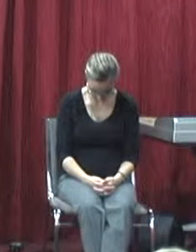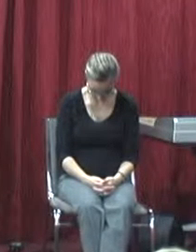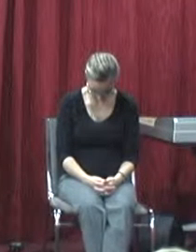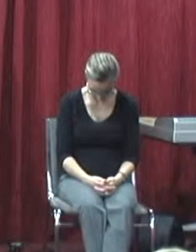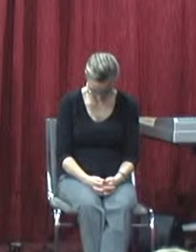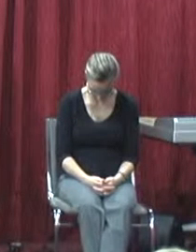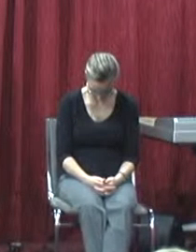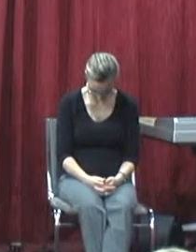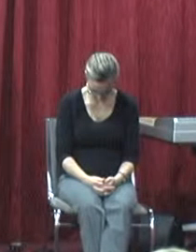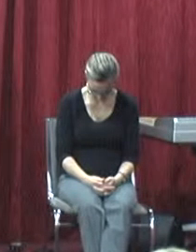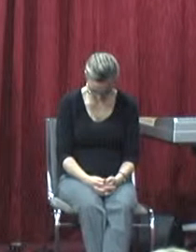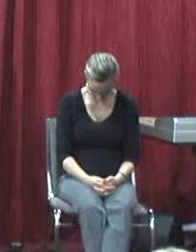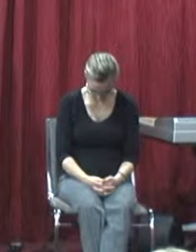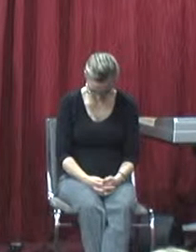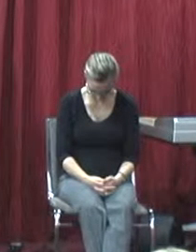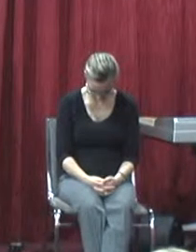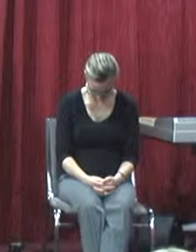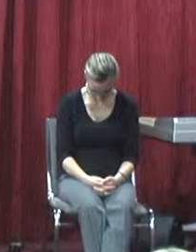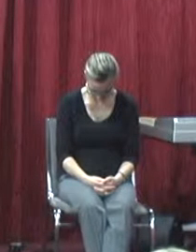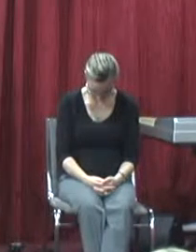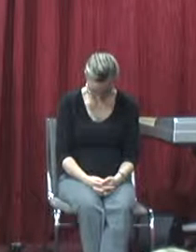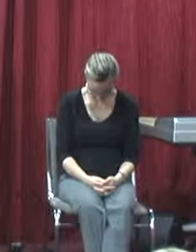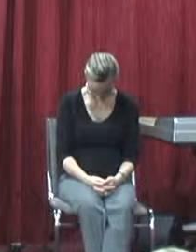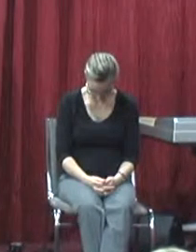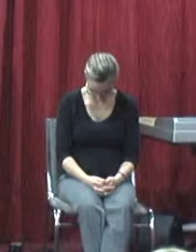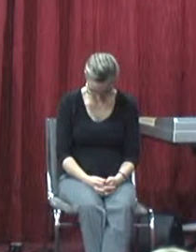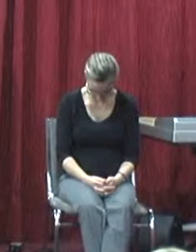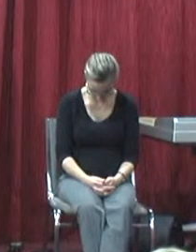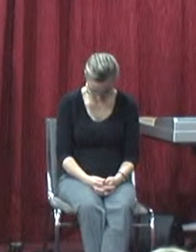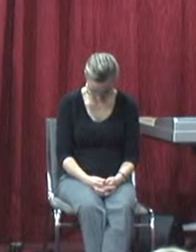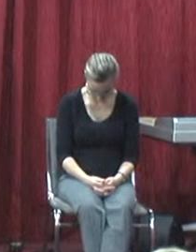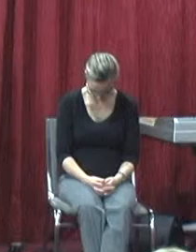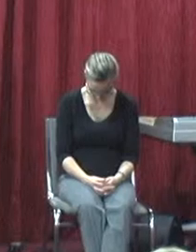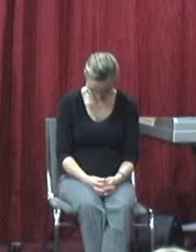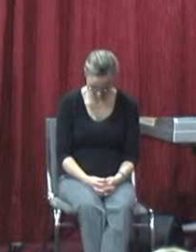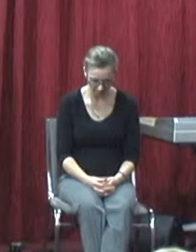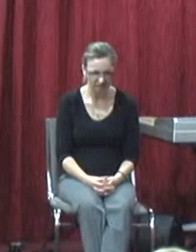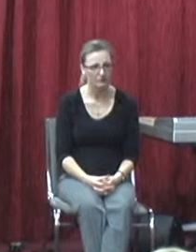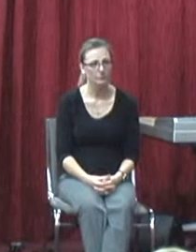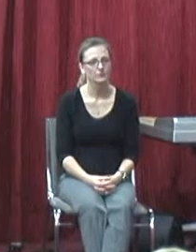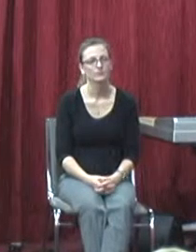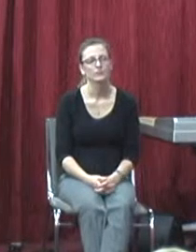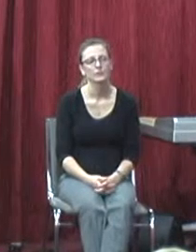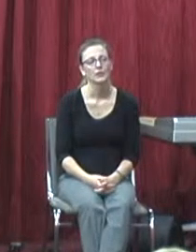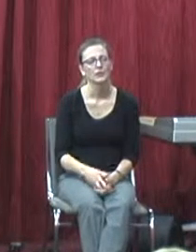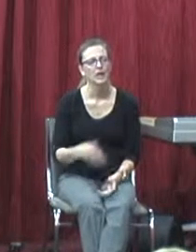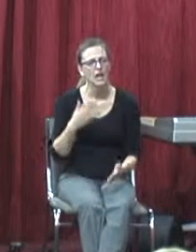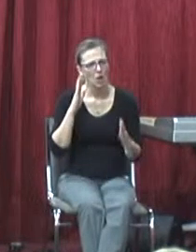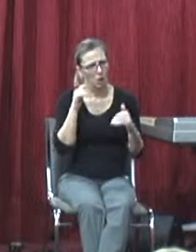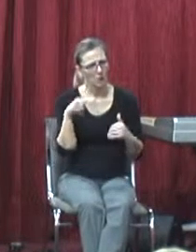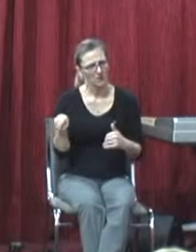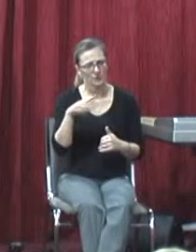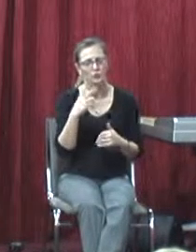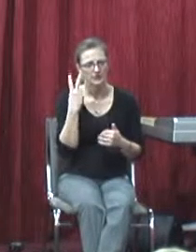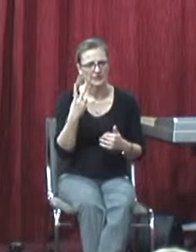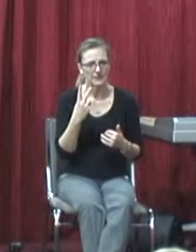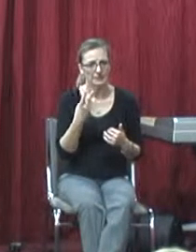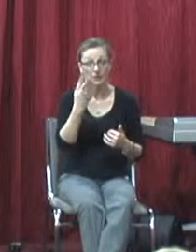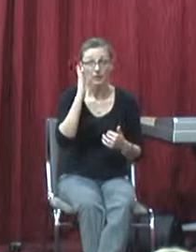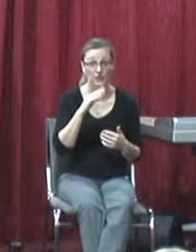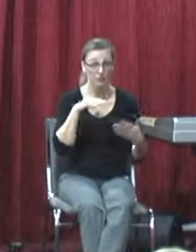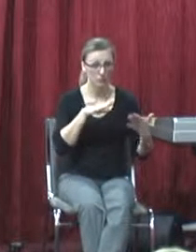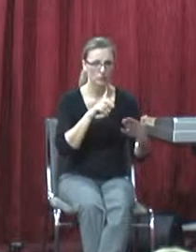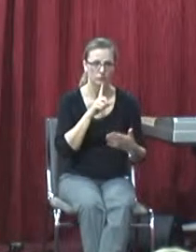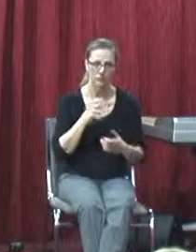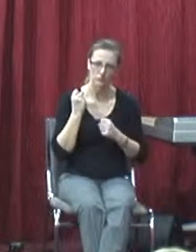hands, into Joseph's hands. So I hope you can see God's presence was really strong on Joseph, so strong that